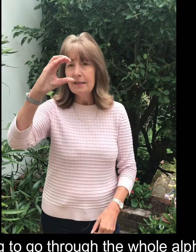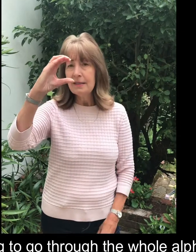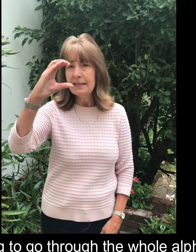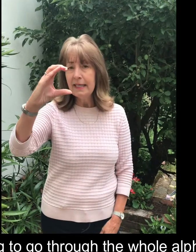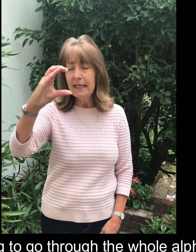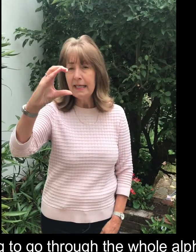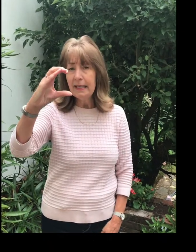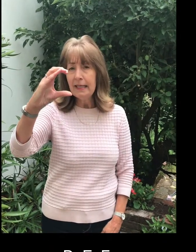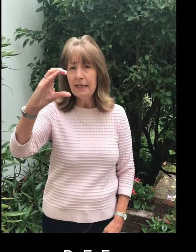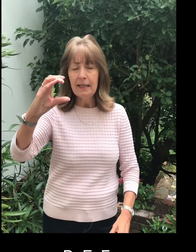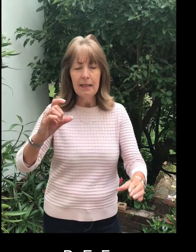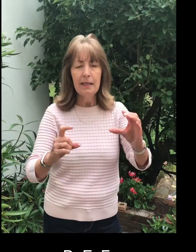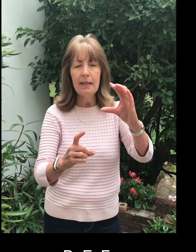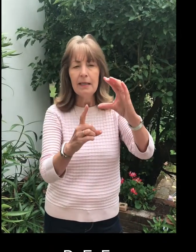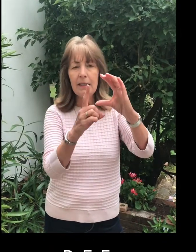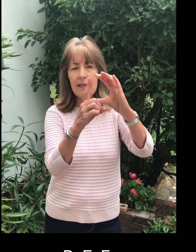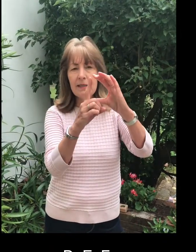C, D,